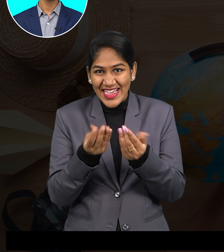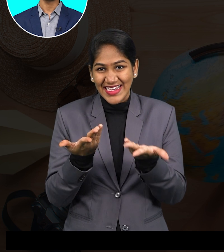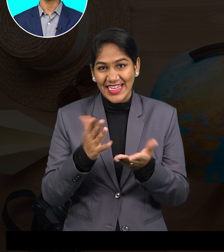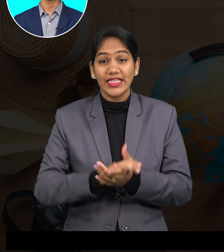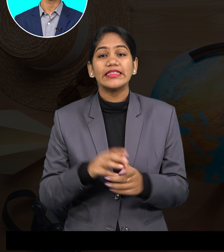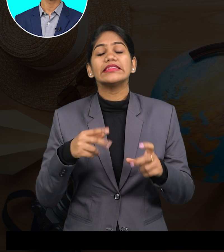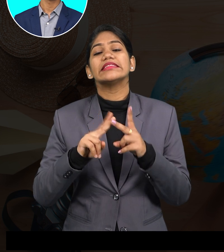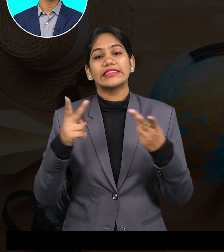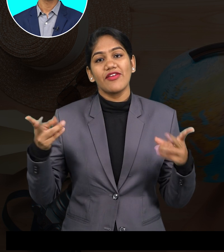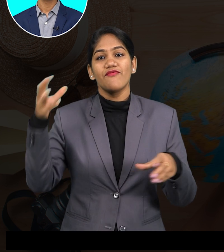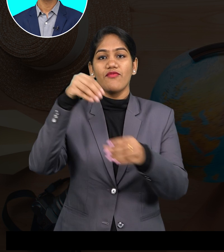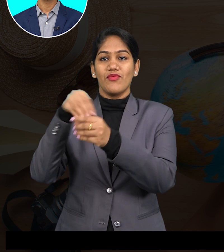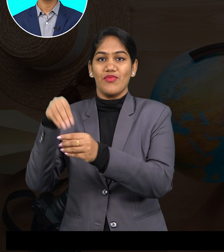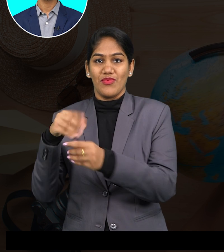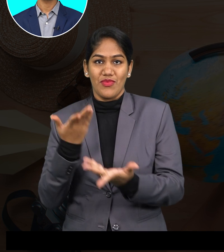clay, etc.